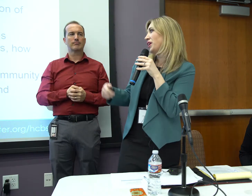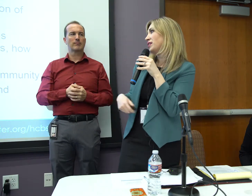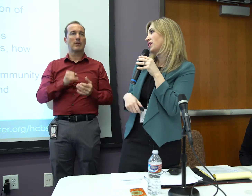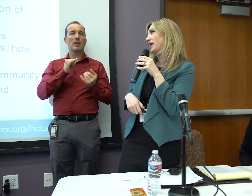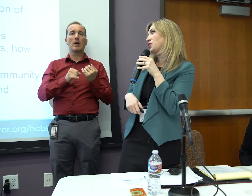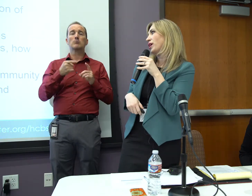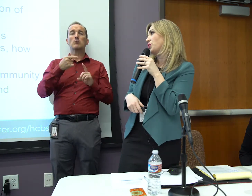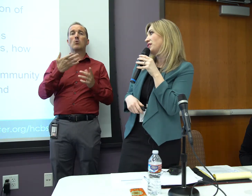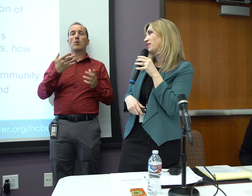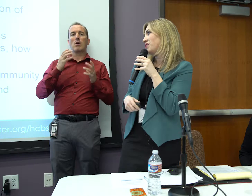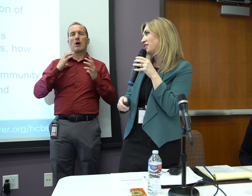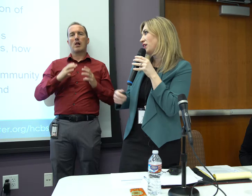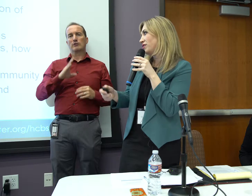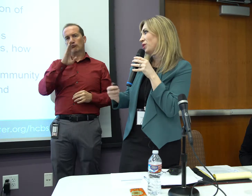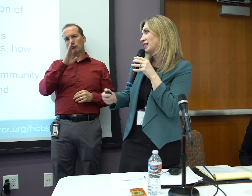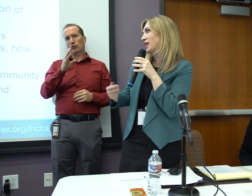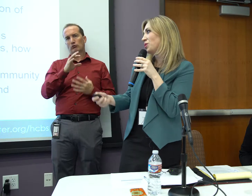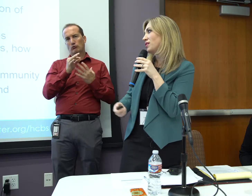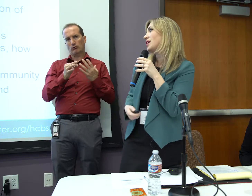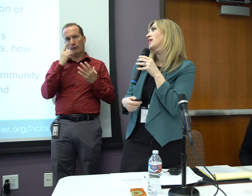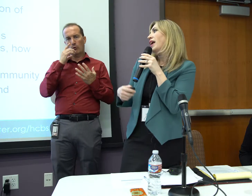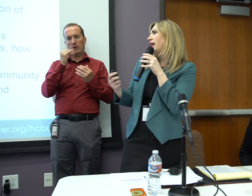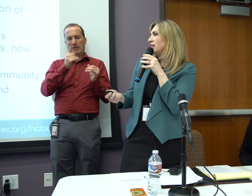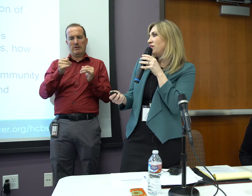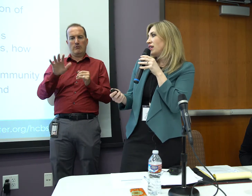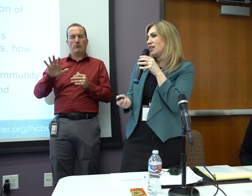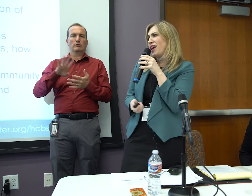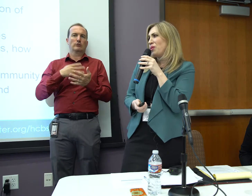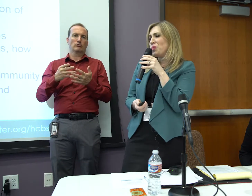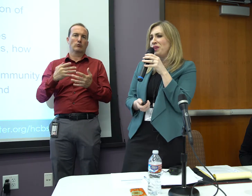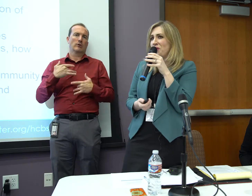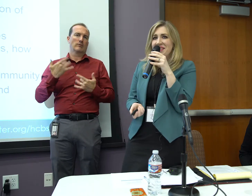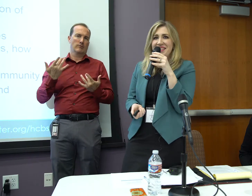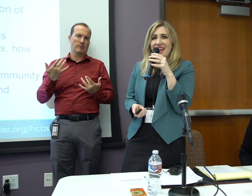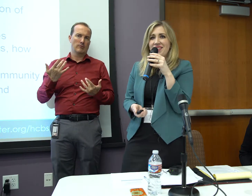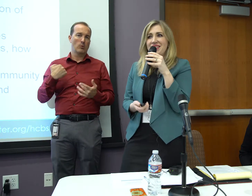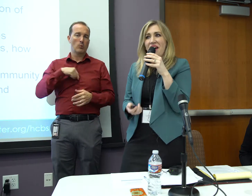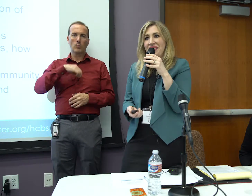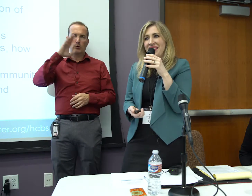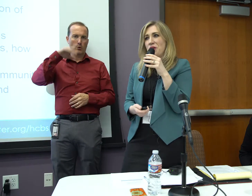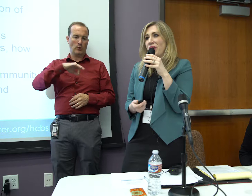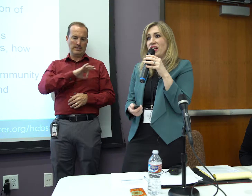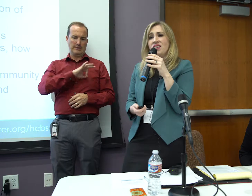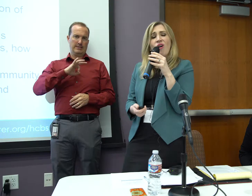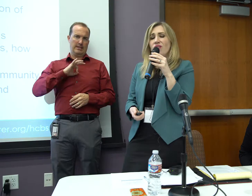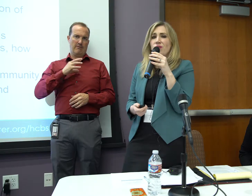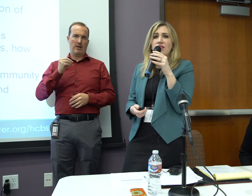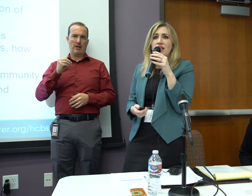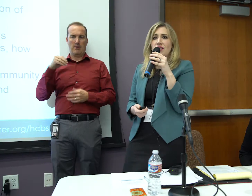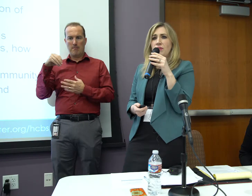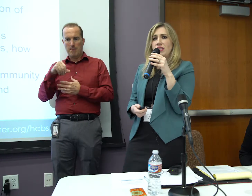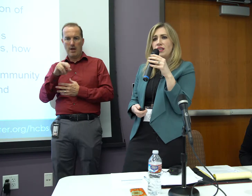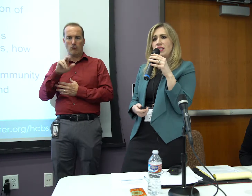Last point here is clients' direct choice of individualized schedules and activities. Again, we know this gets at staffing and rates and all